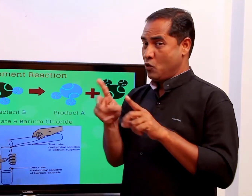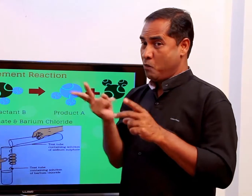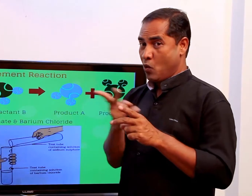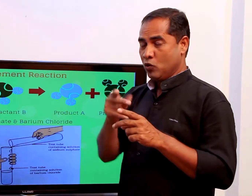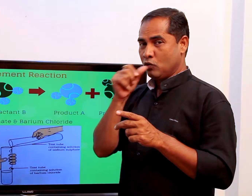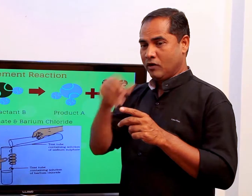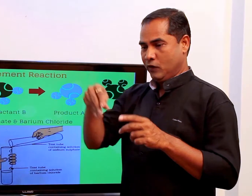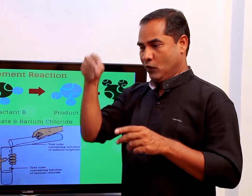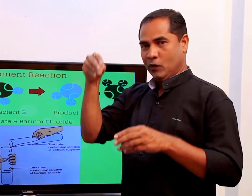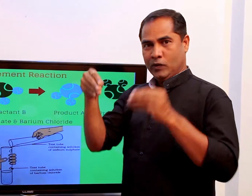and barium chloride.